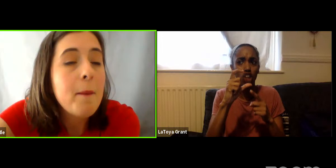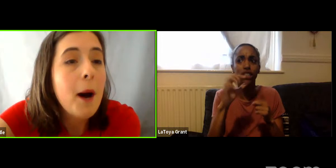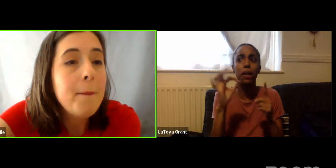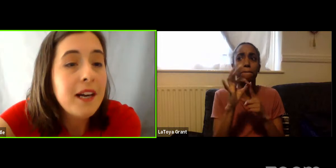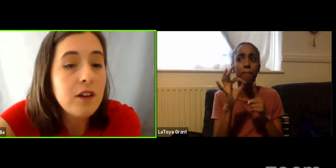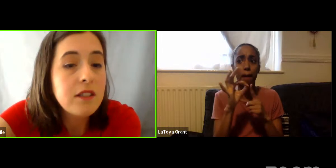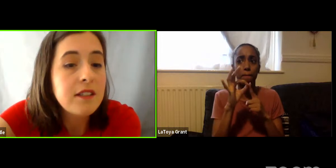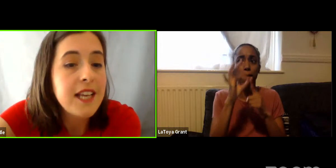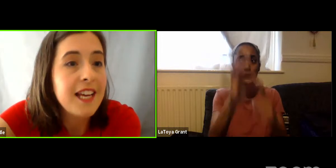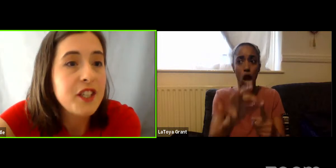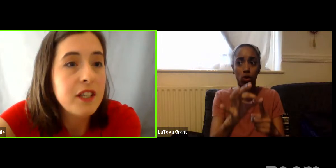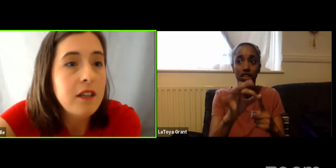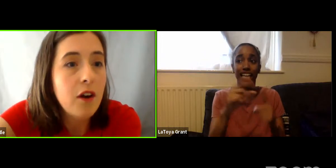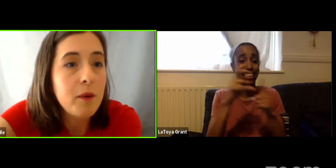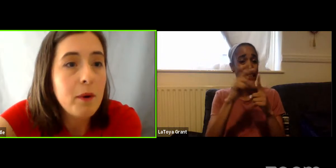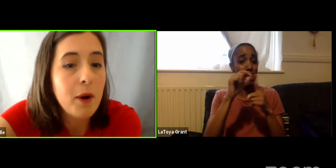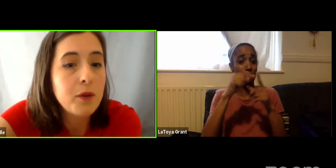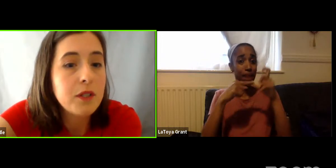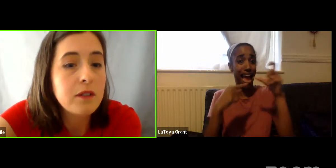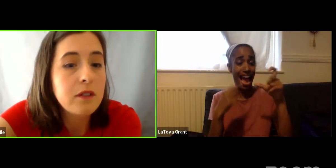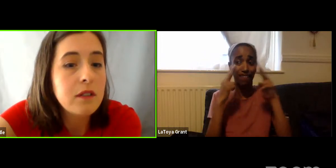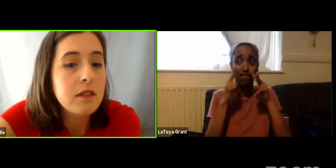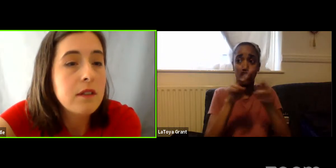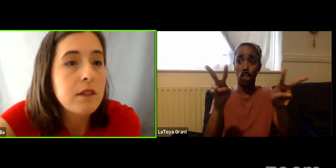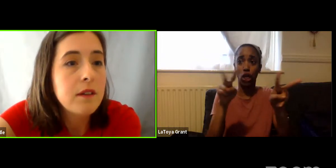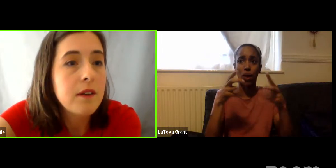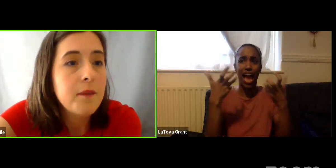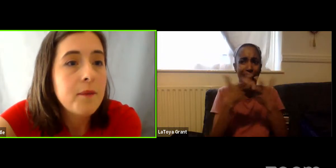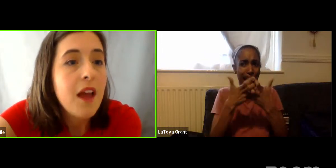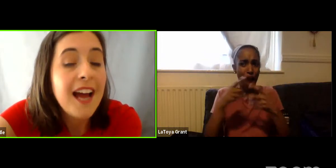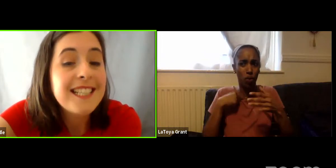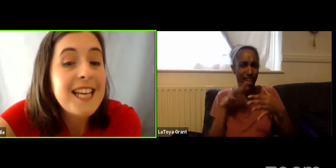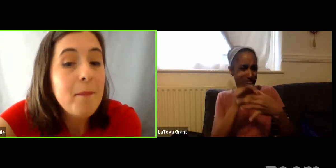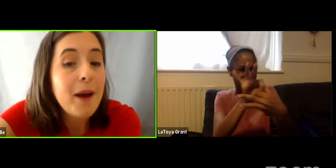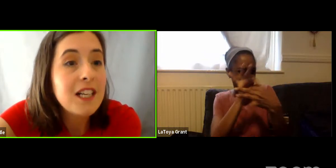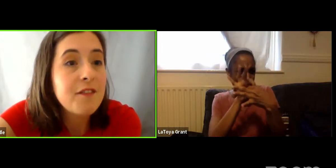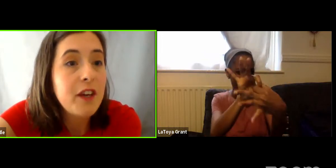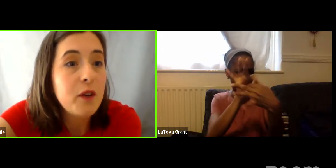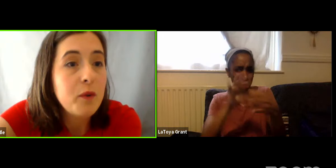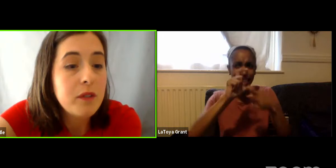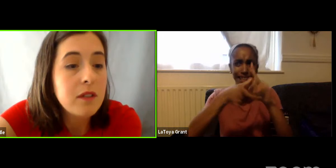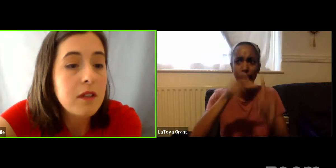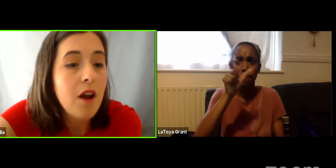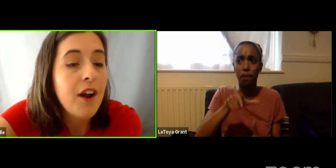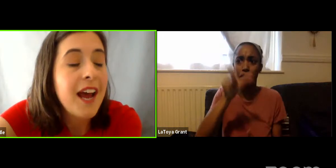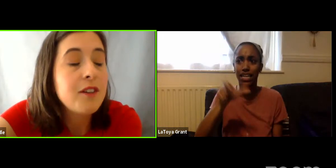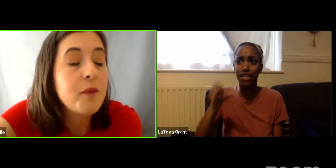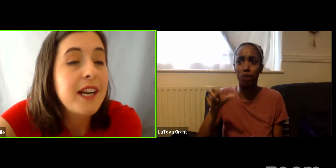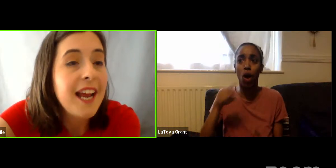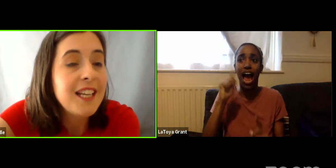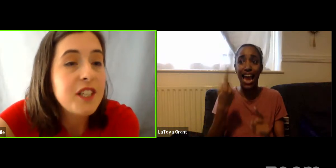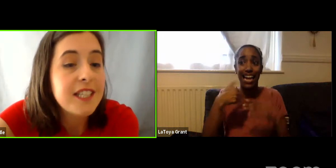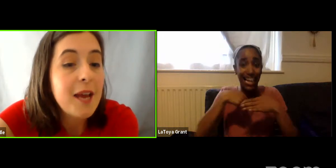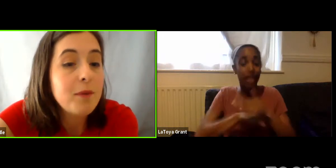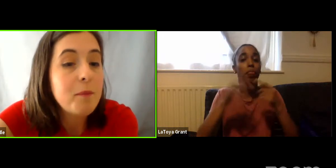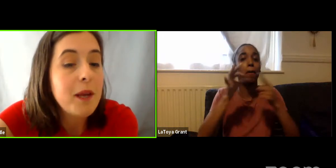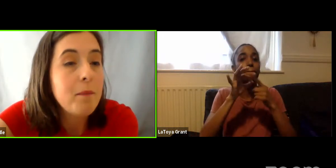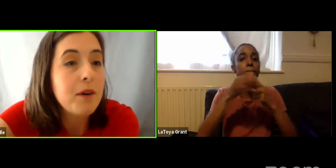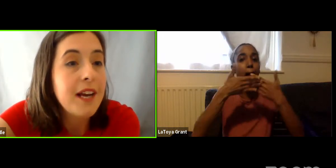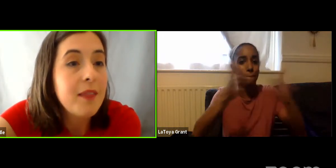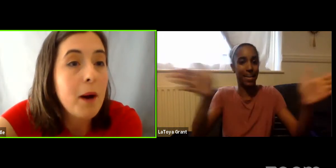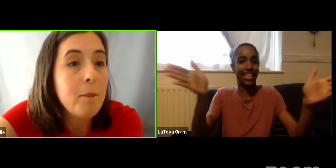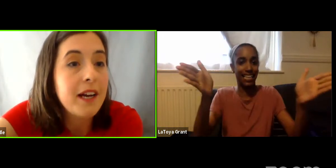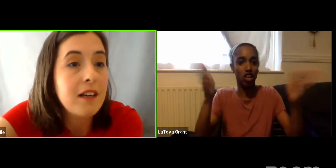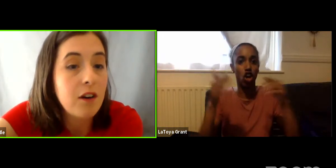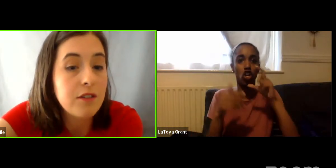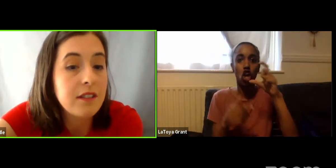So there'll be a public consultation on the proposals, and Deepak's views on how to engage disabled people